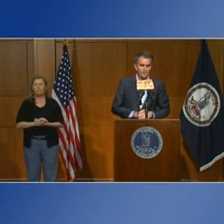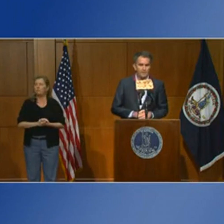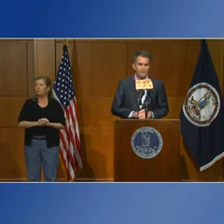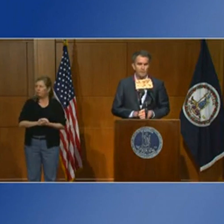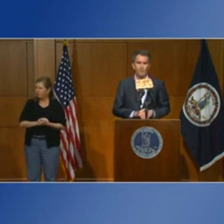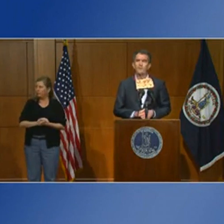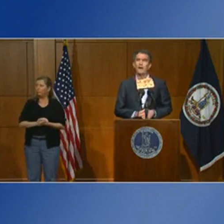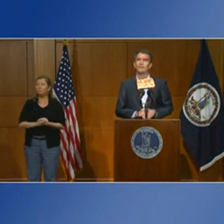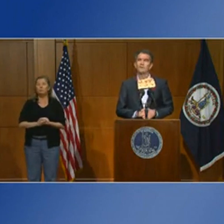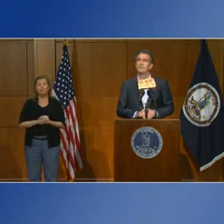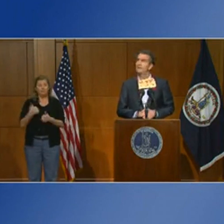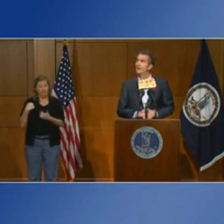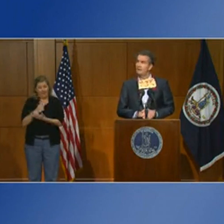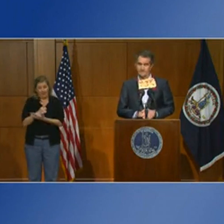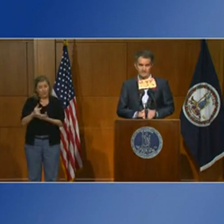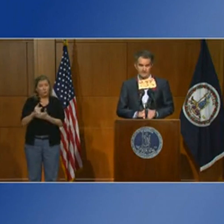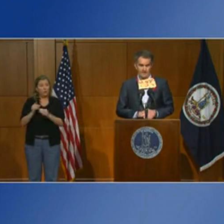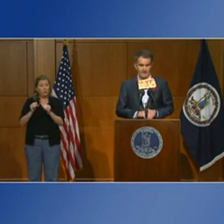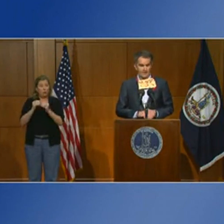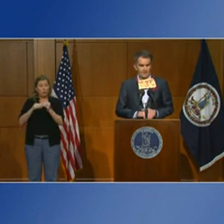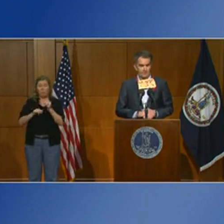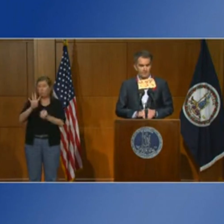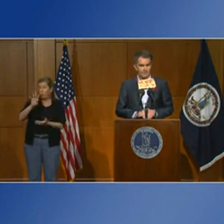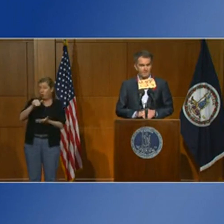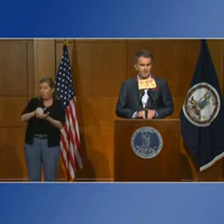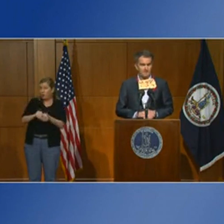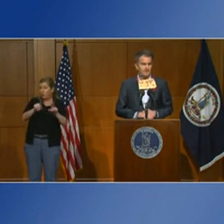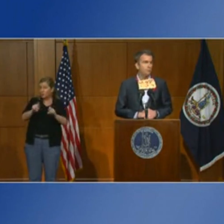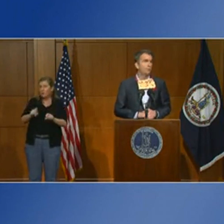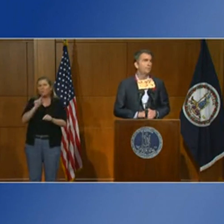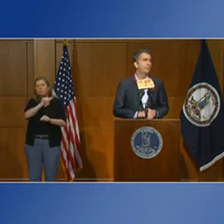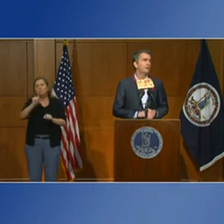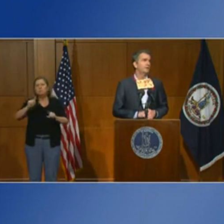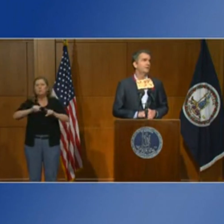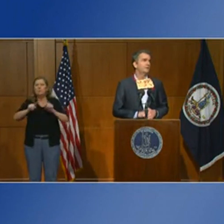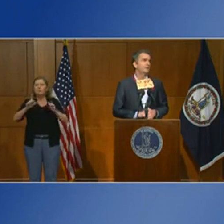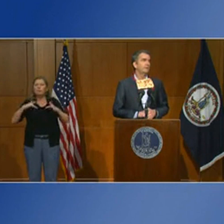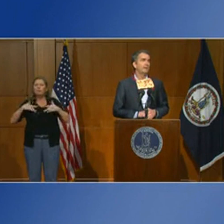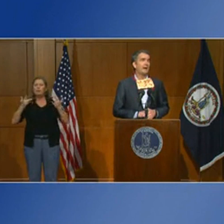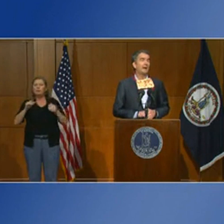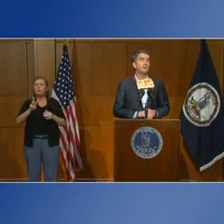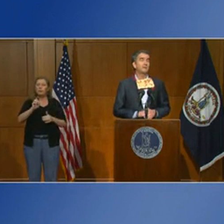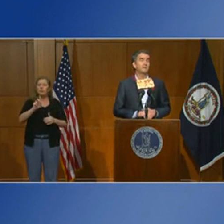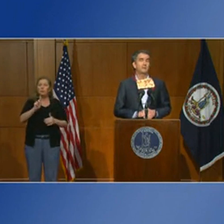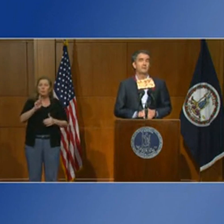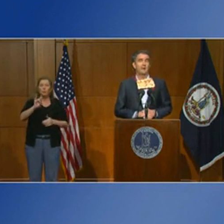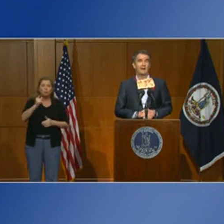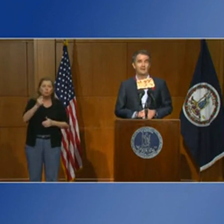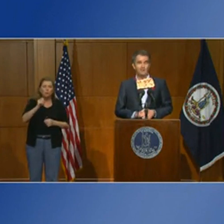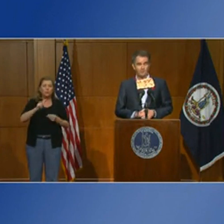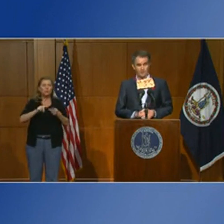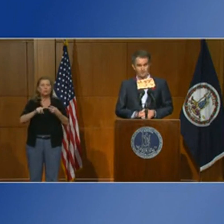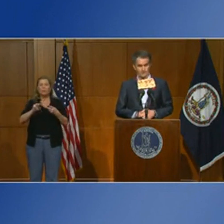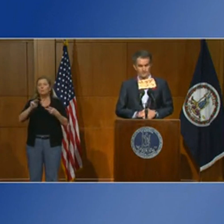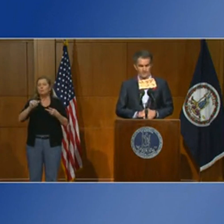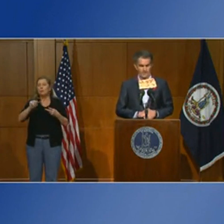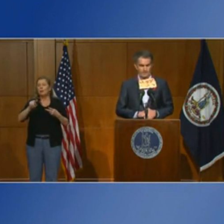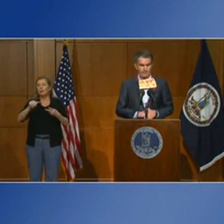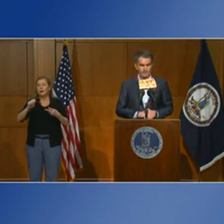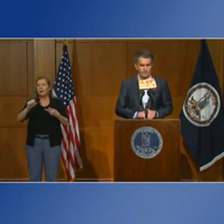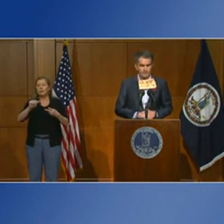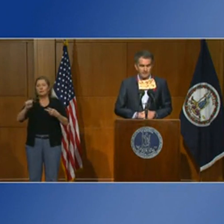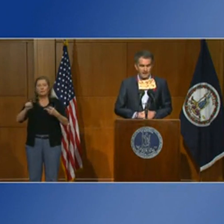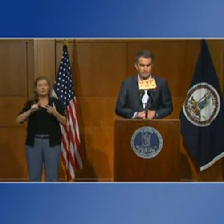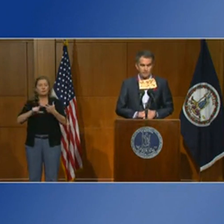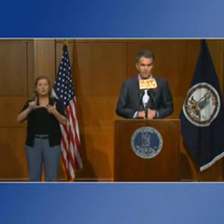did more than 4,000 tests at community events in Woodbridge, Manassas, and Leesburg.